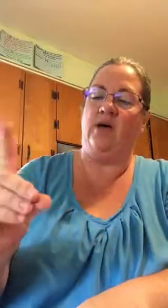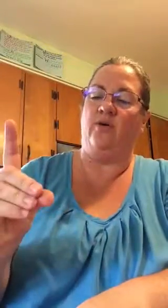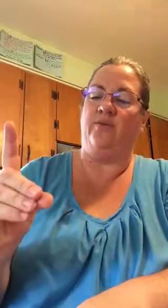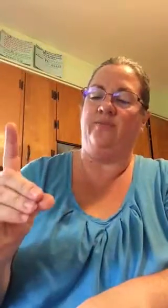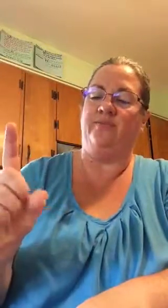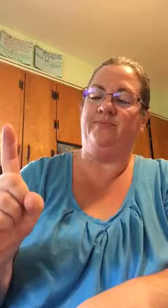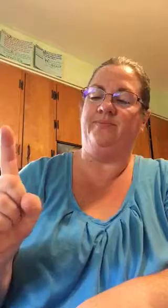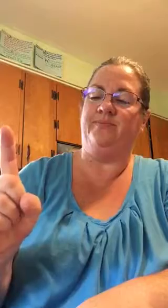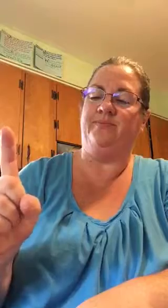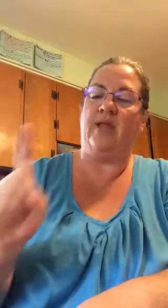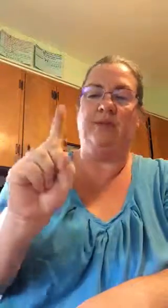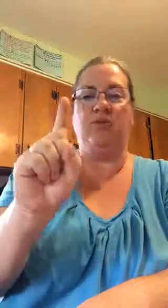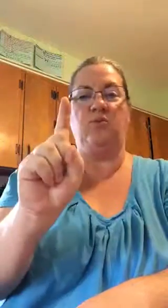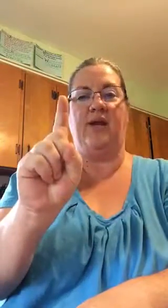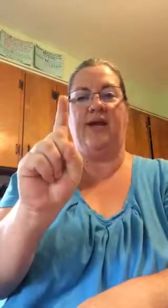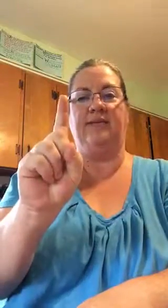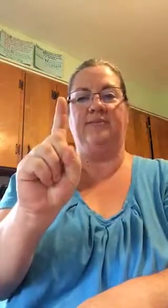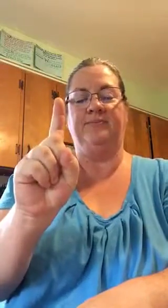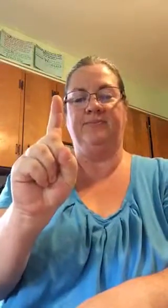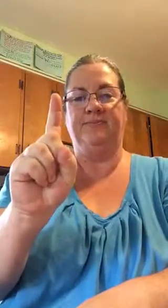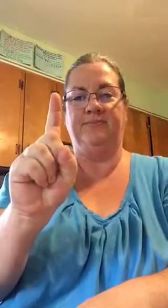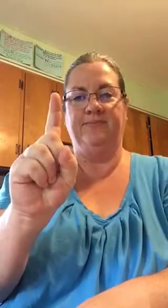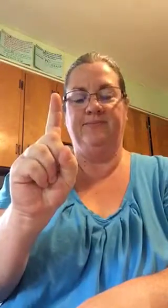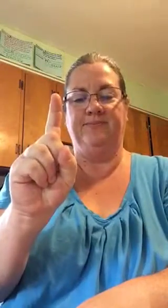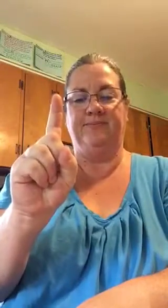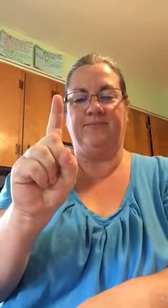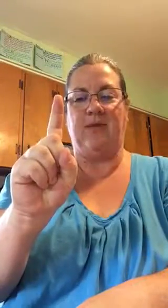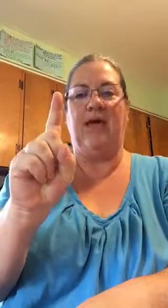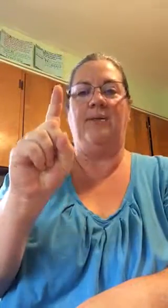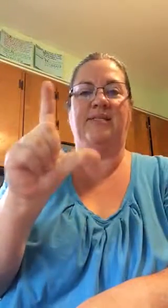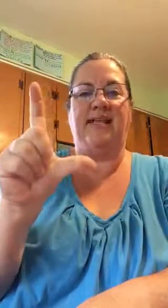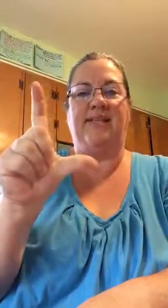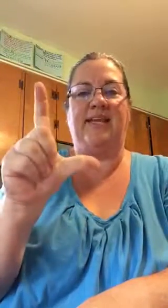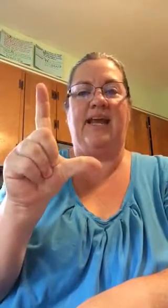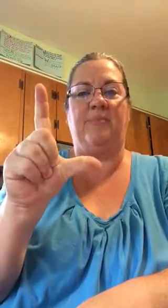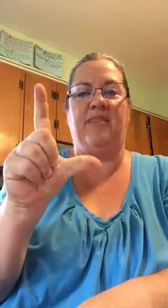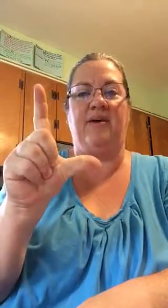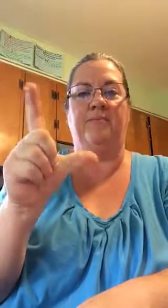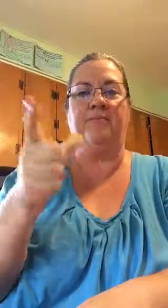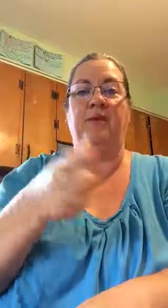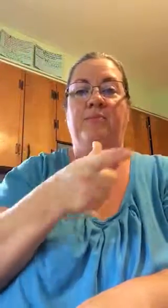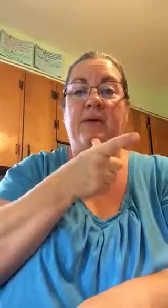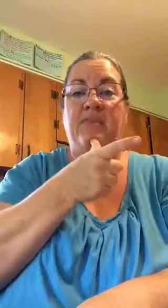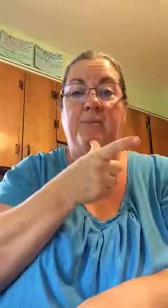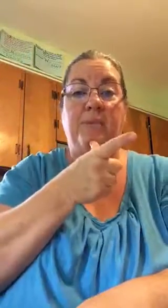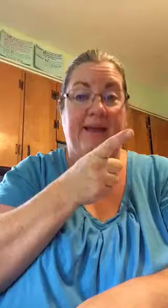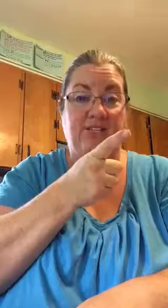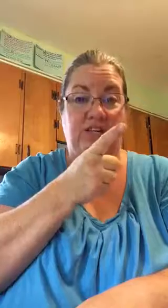So, I'm going to use a one hand. I'm going to extend out my thumb. Put my thumb on my